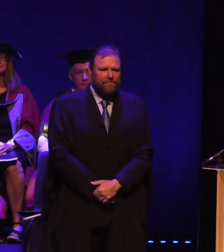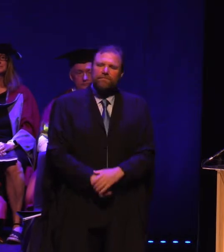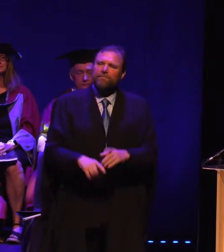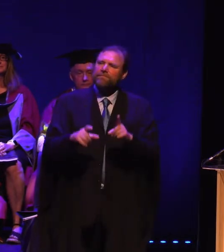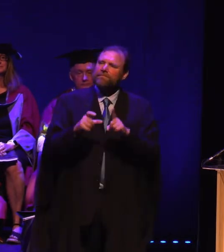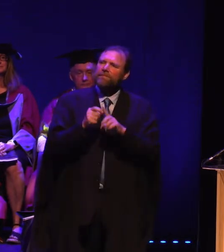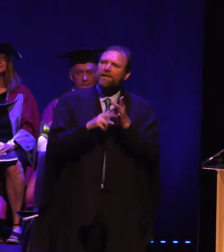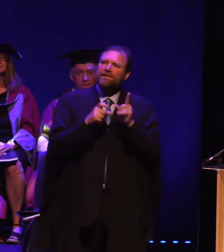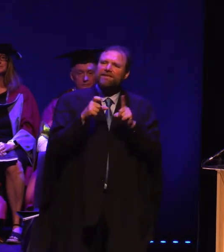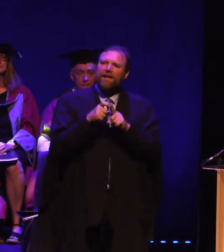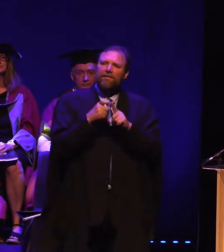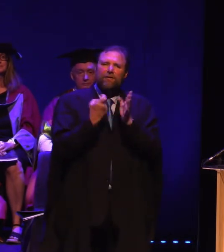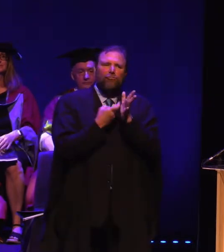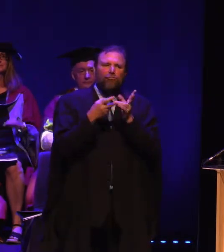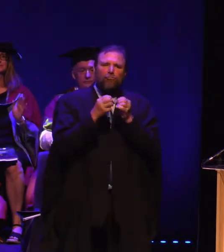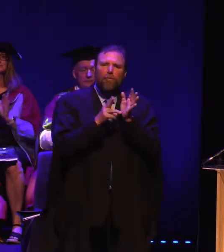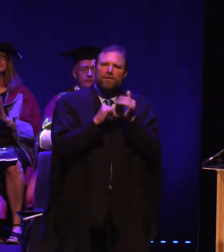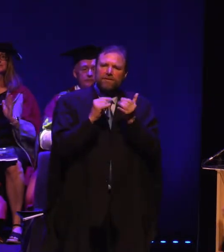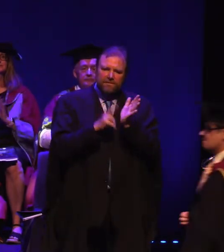David Robinson.